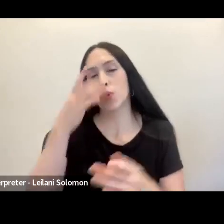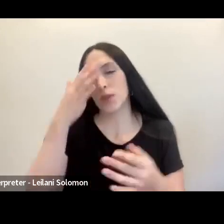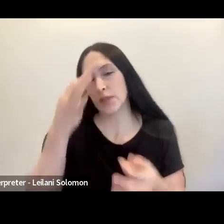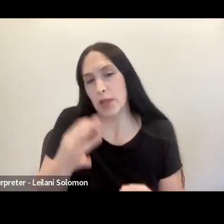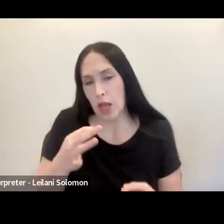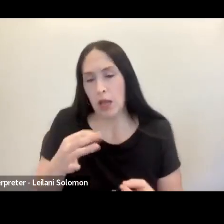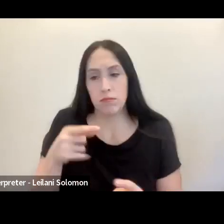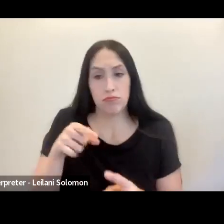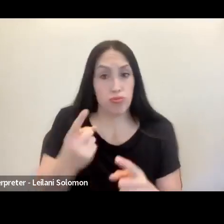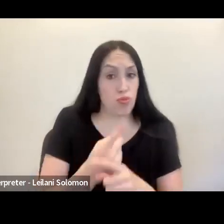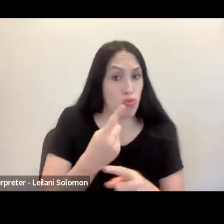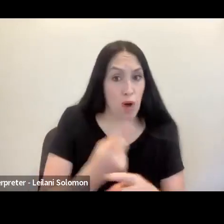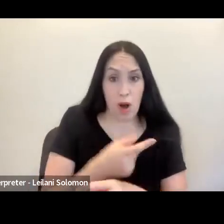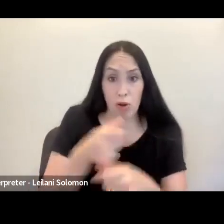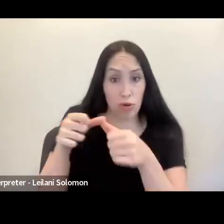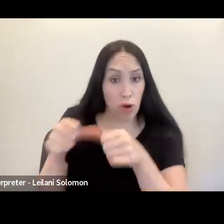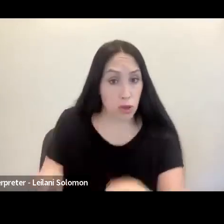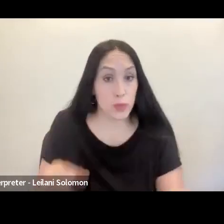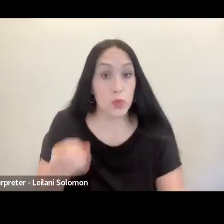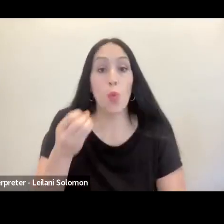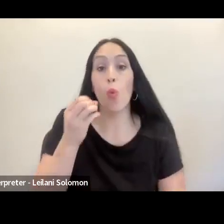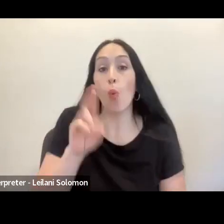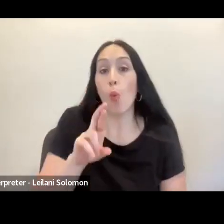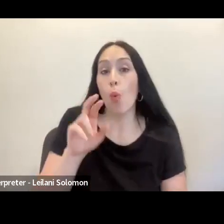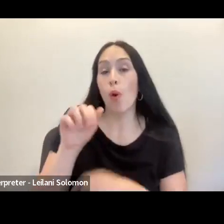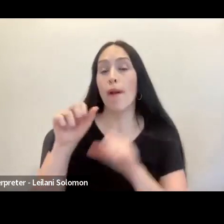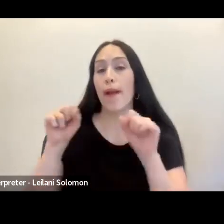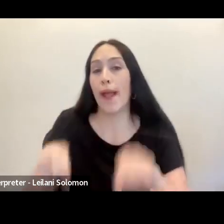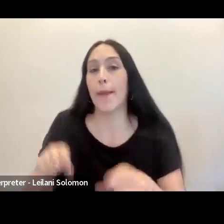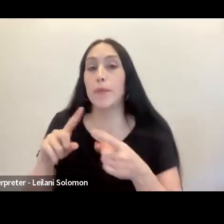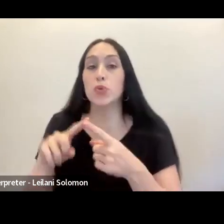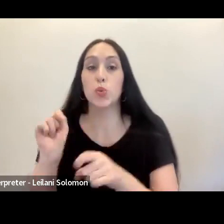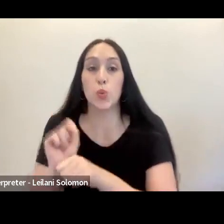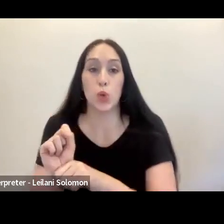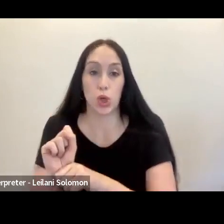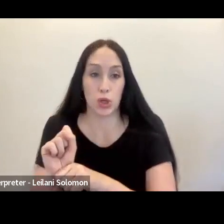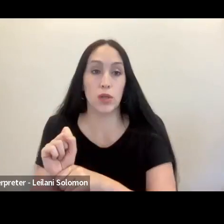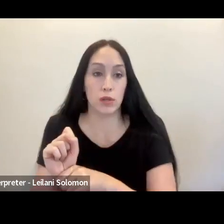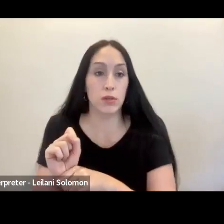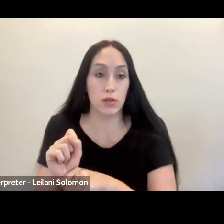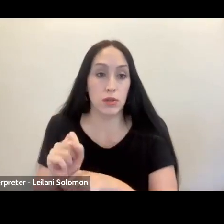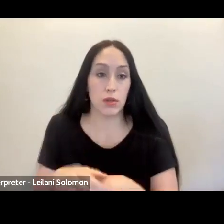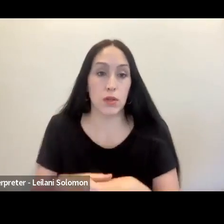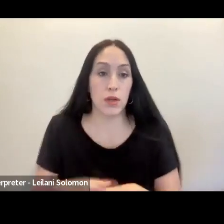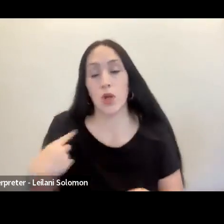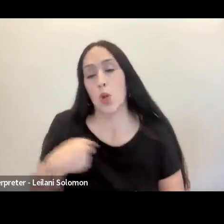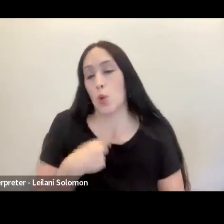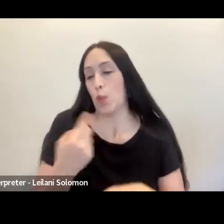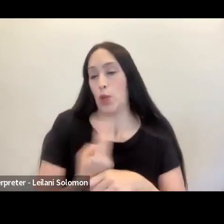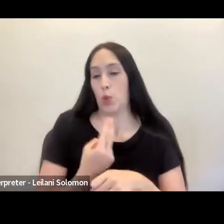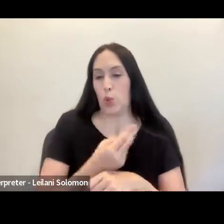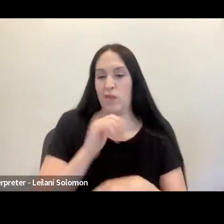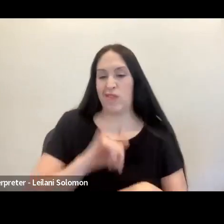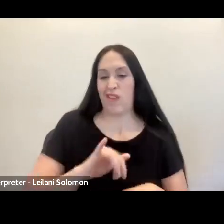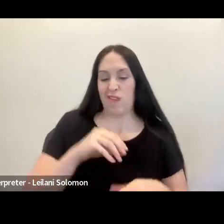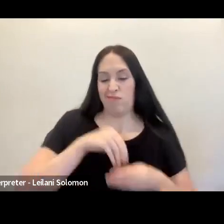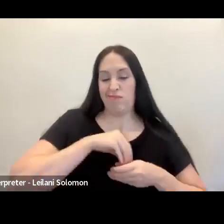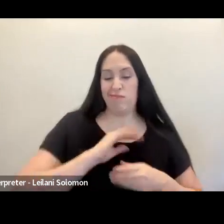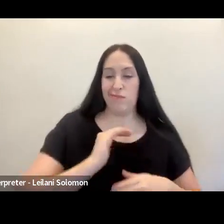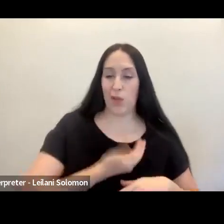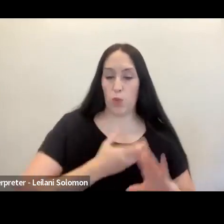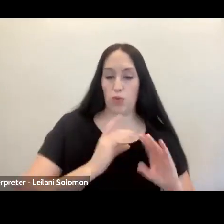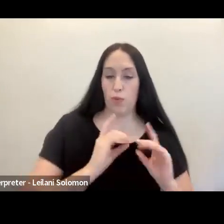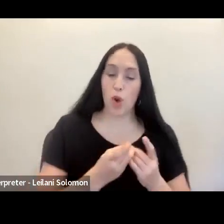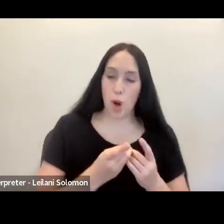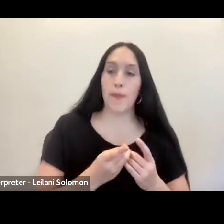regular contribution or an able to work contribution? We just use that internally for categorization portion, so